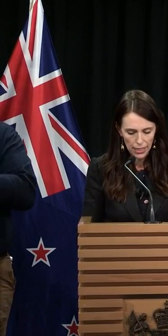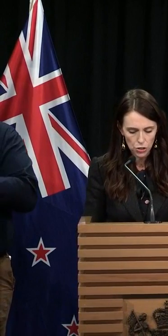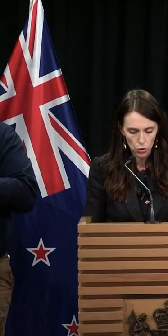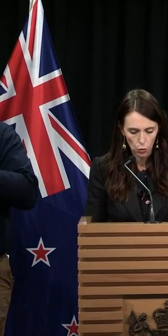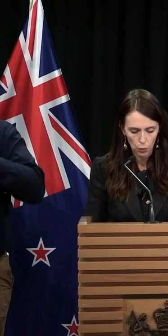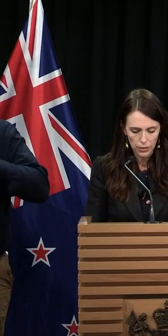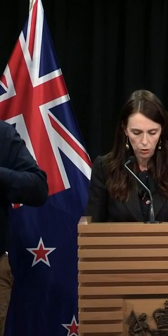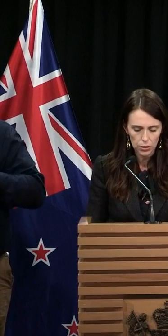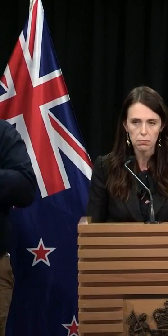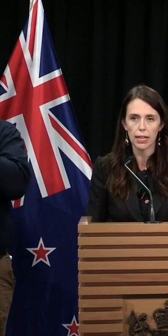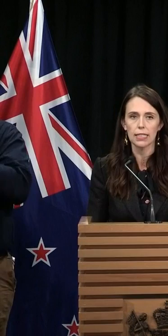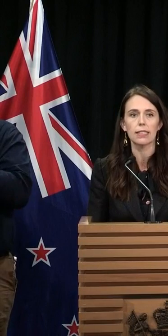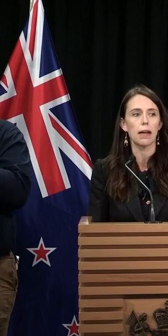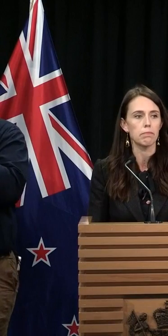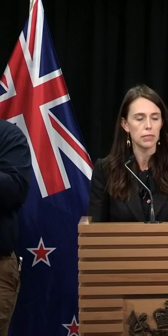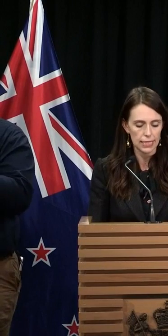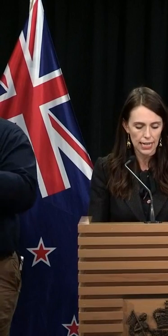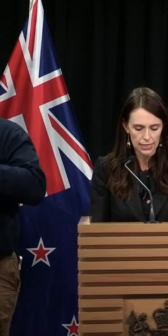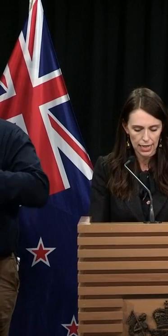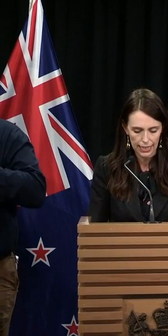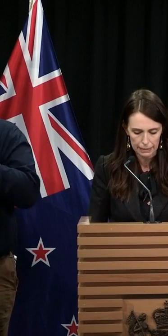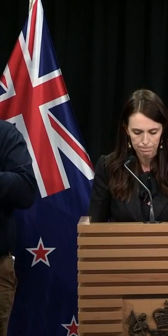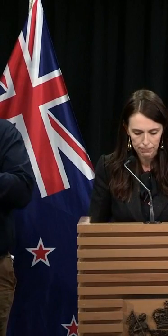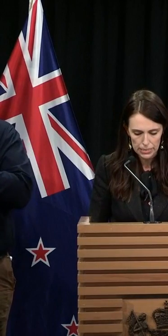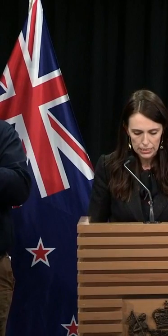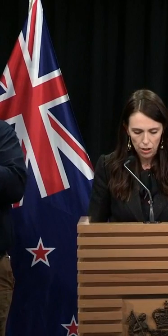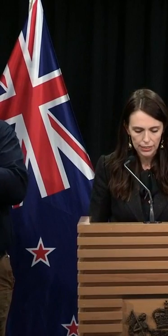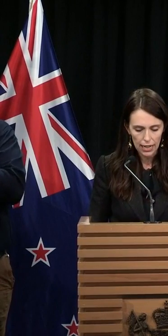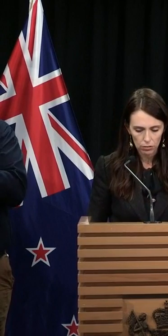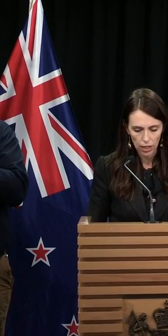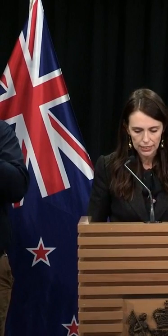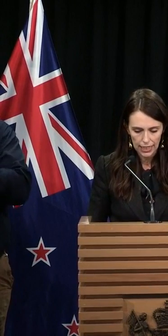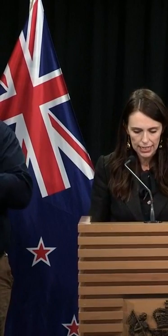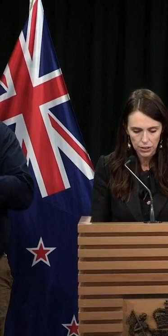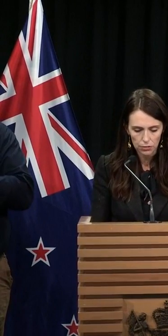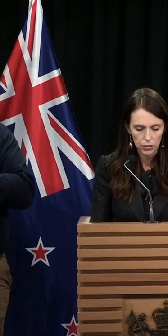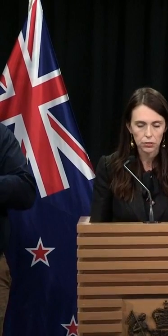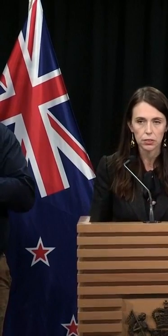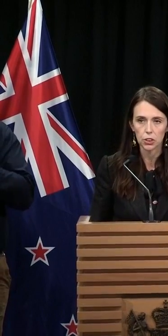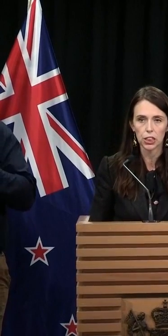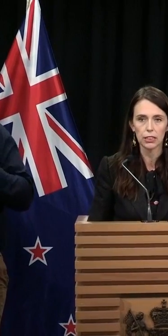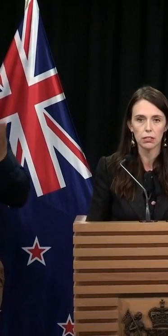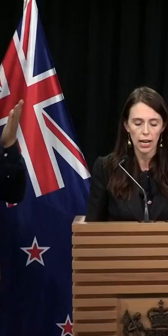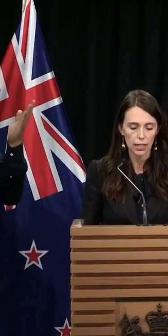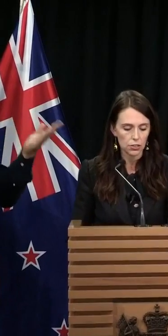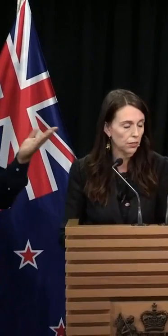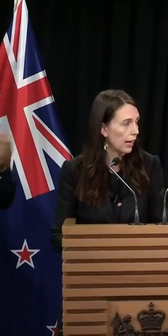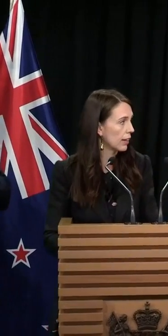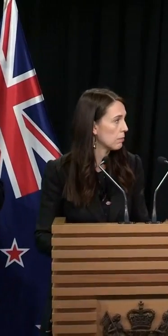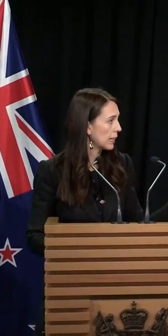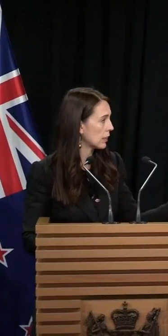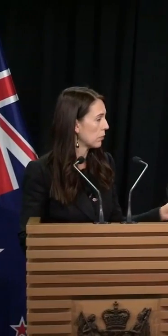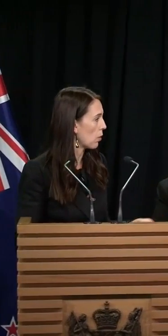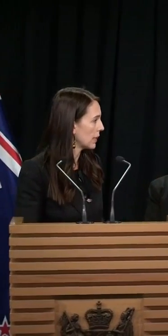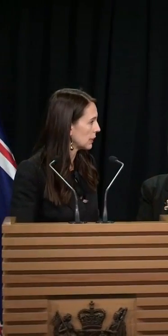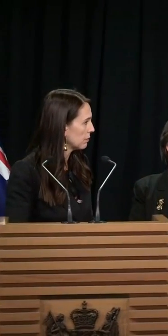and make sure we don't make the same mistakes again. I'd now like to hand over to the Chair, Sir Anand,